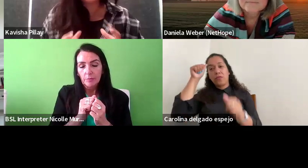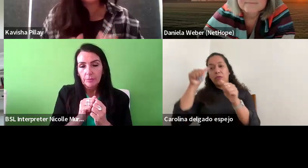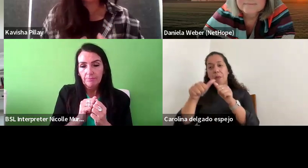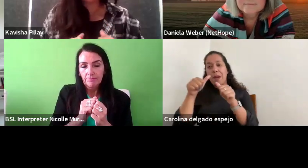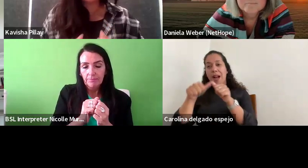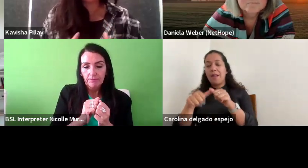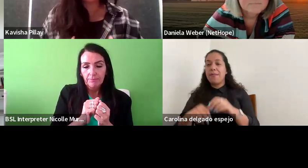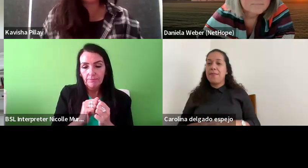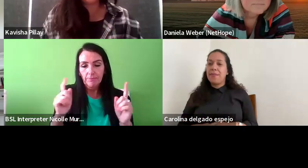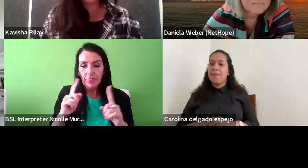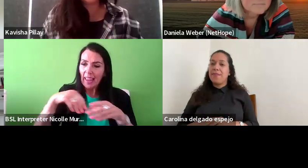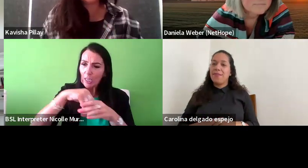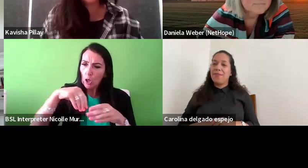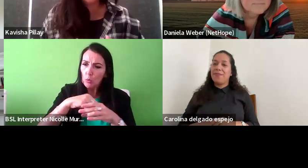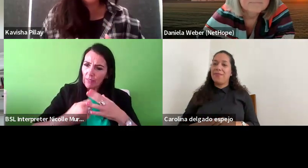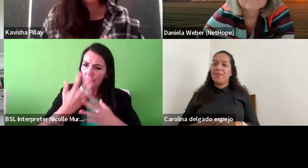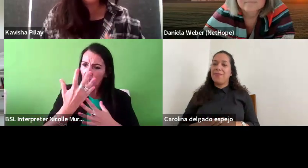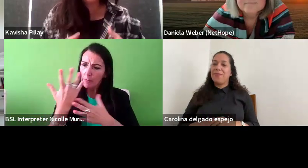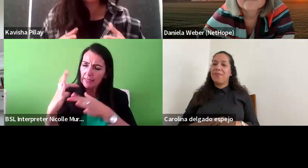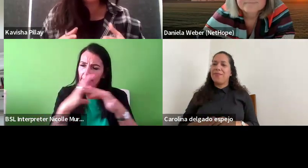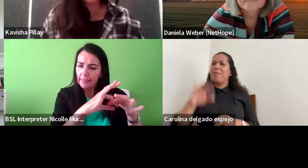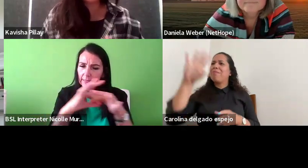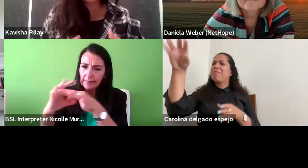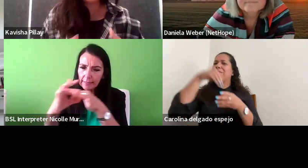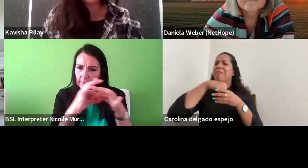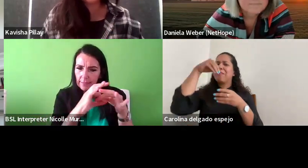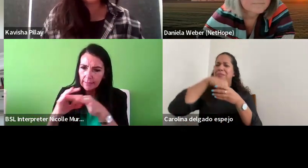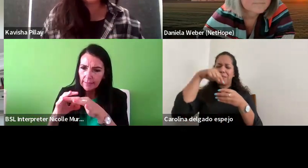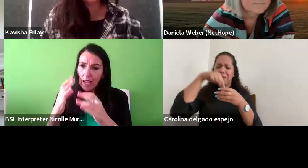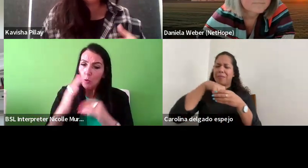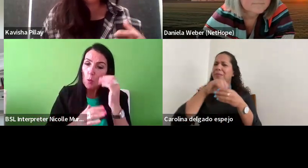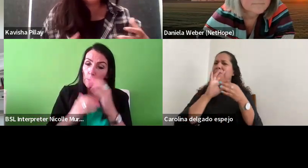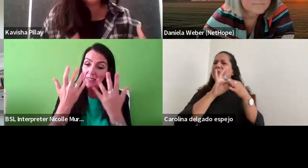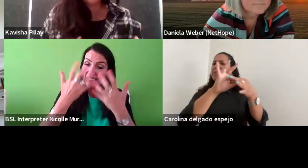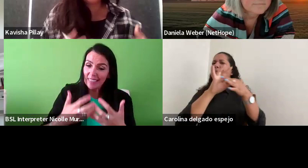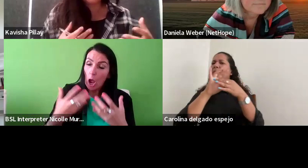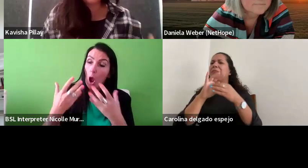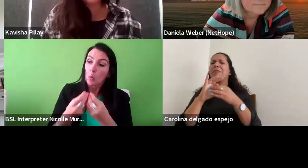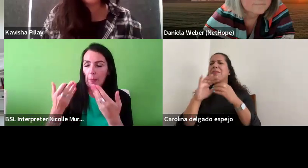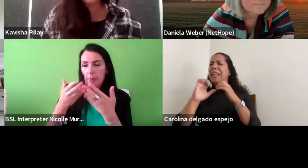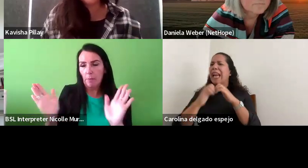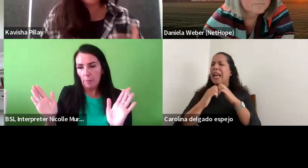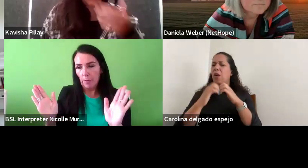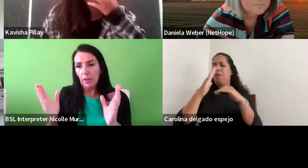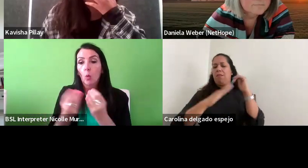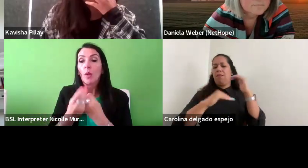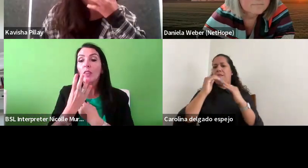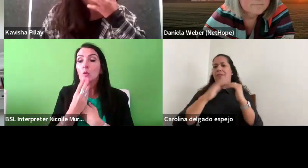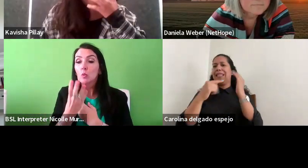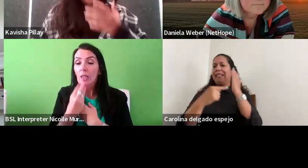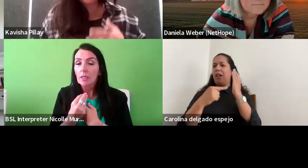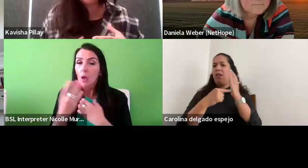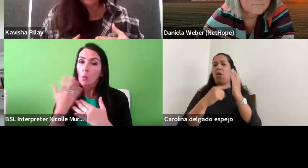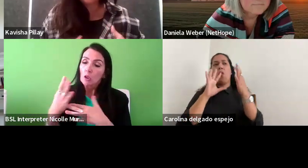this idea of inclusive development, and that you're building technology with the public and with the users in mind,